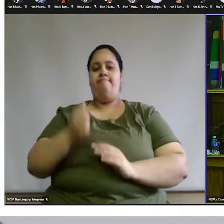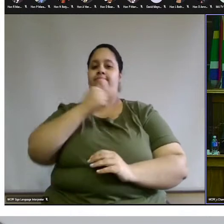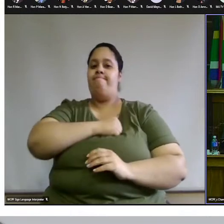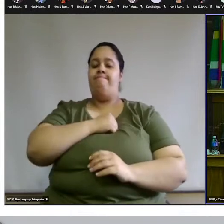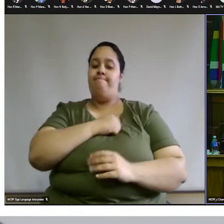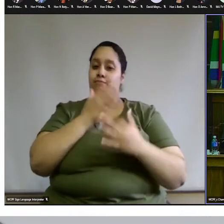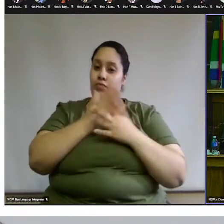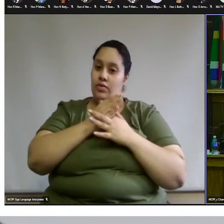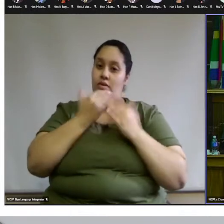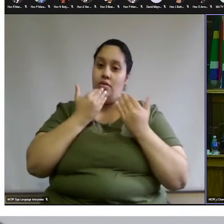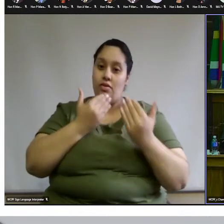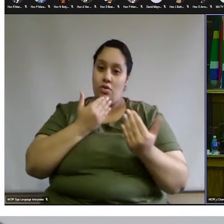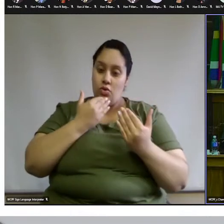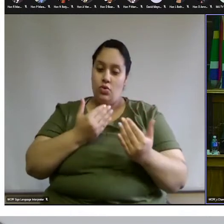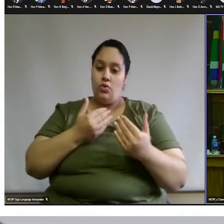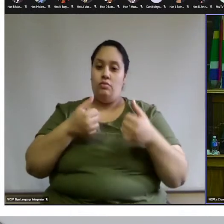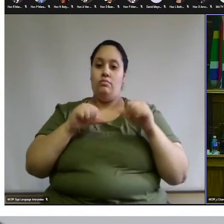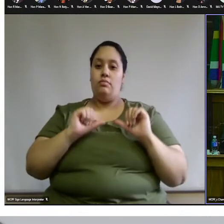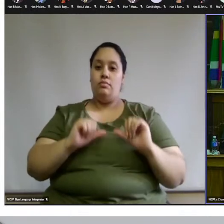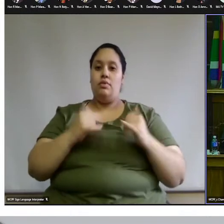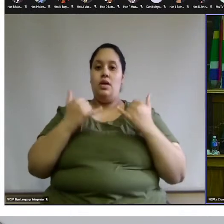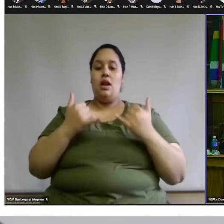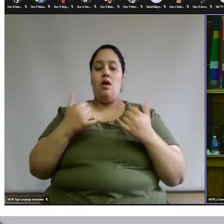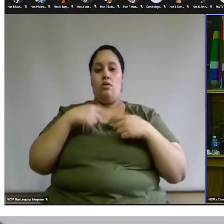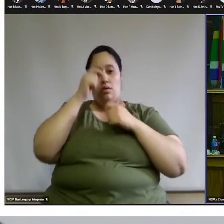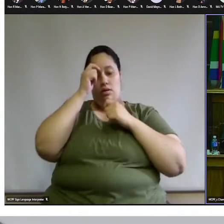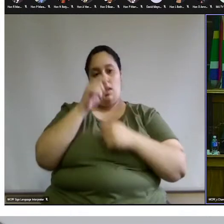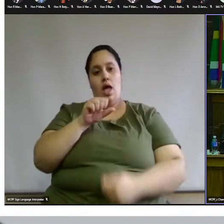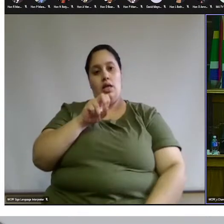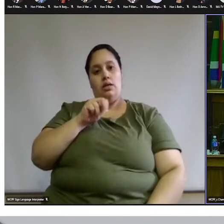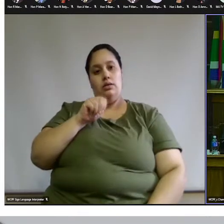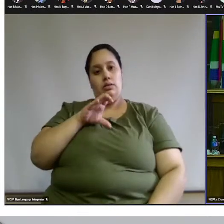there. Thank you very much. I now recognize the ANC.